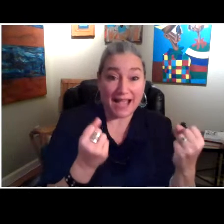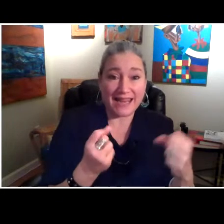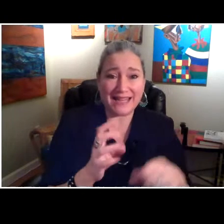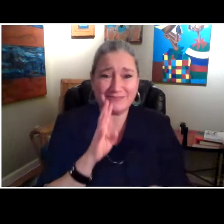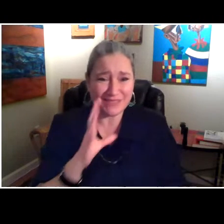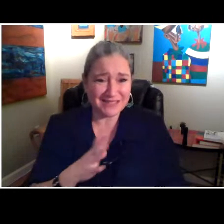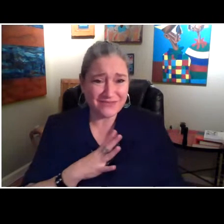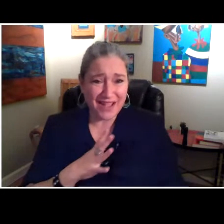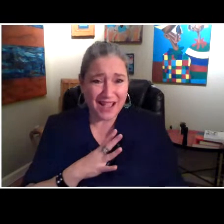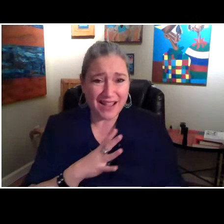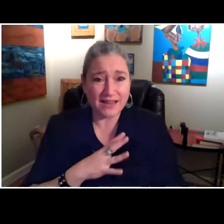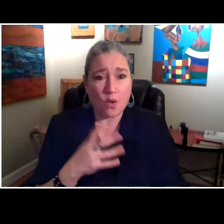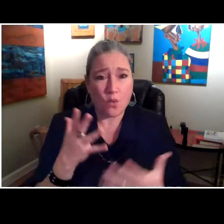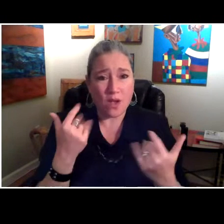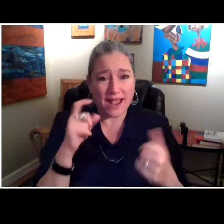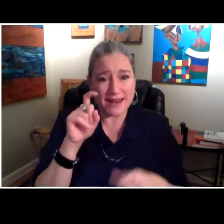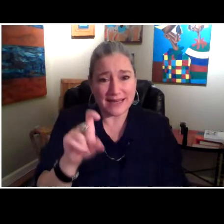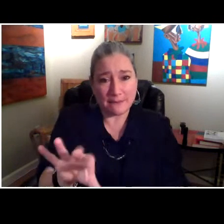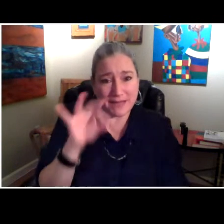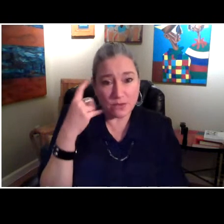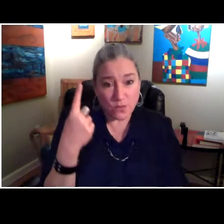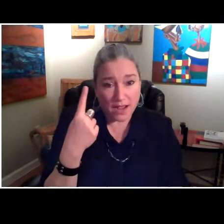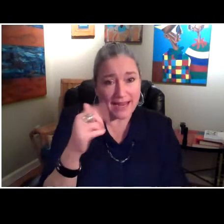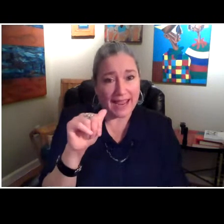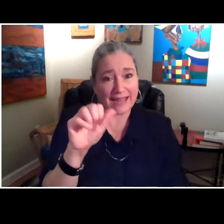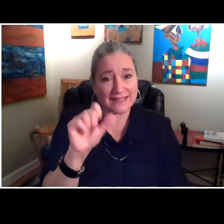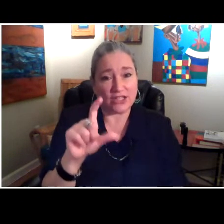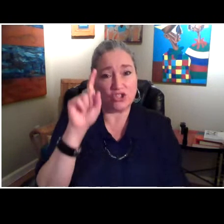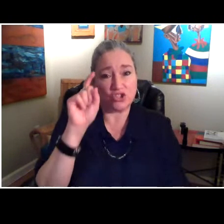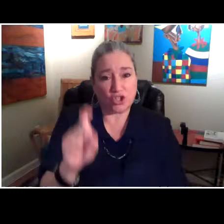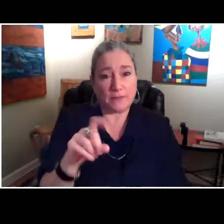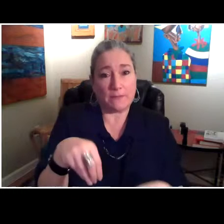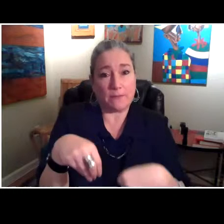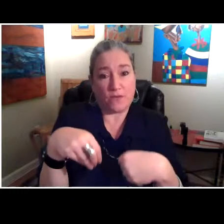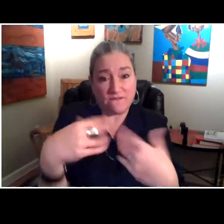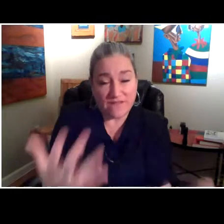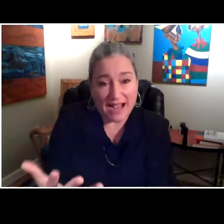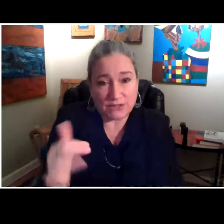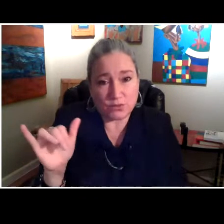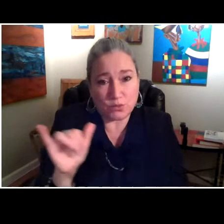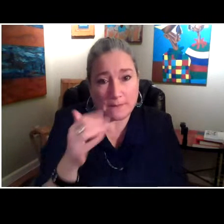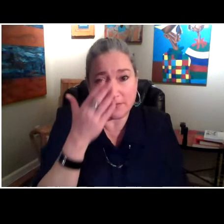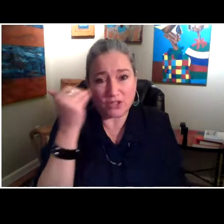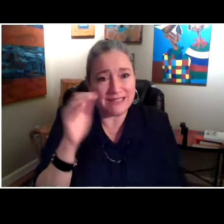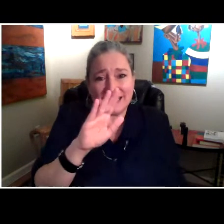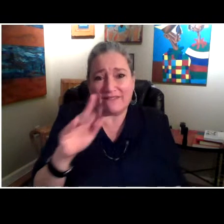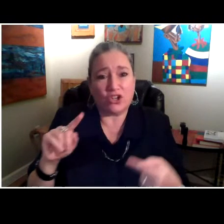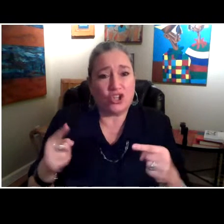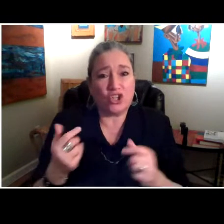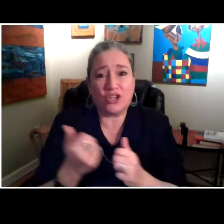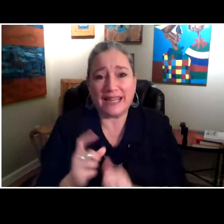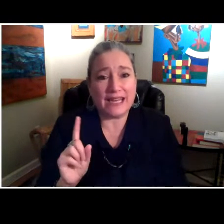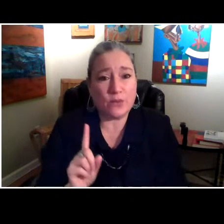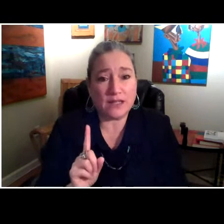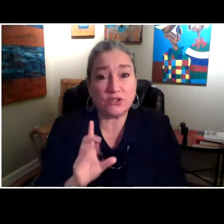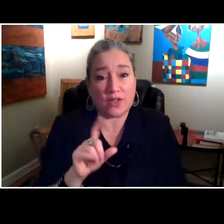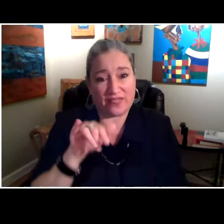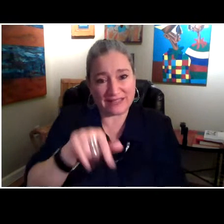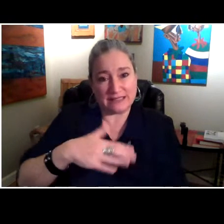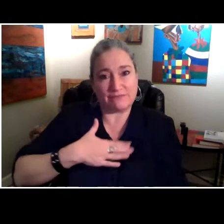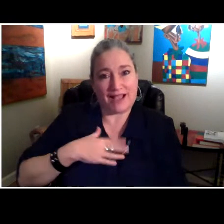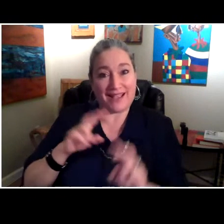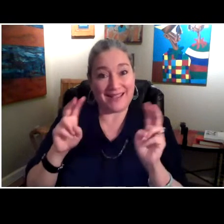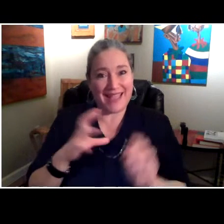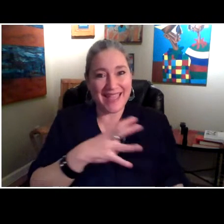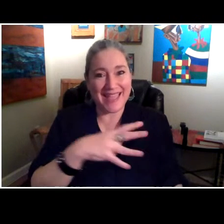one, but to provide a rich access to language. Brianna shares to sign and to speak is fine. Why the need to pick